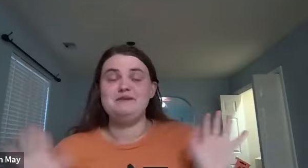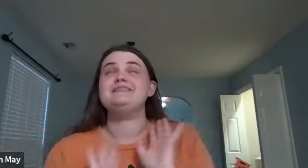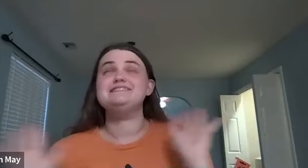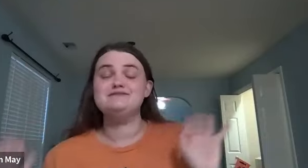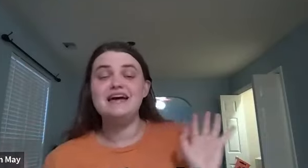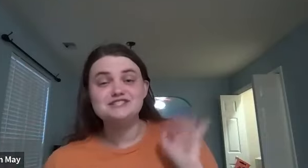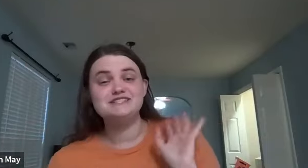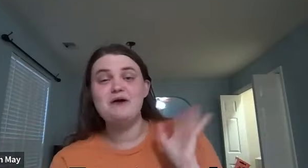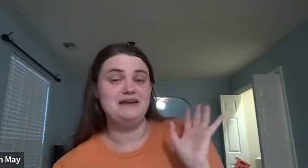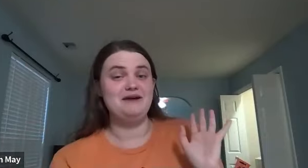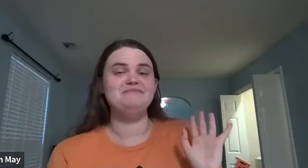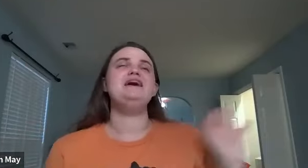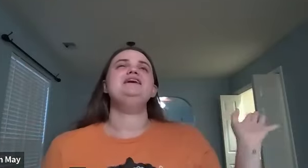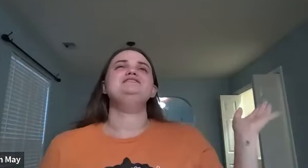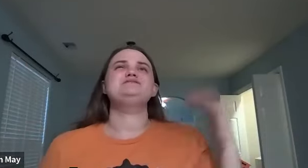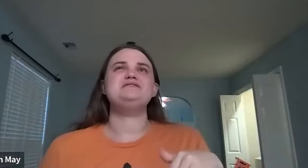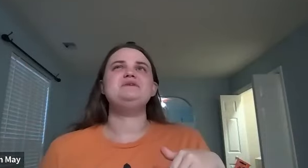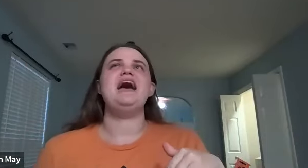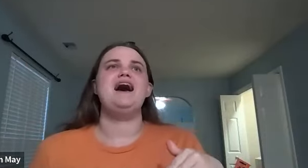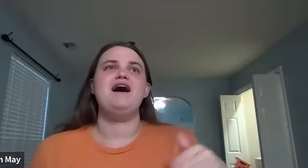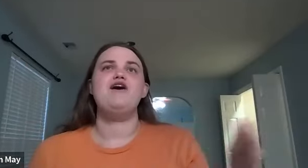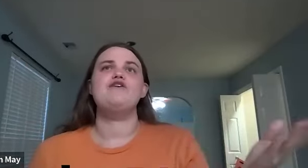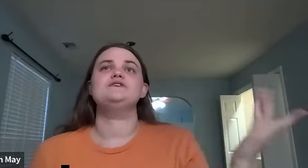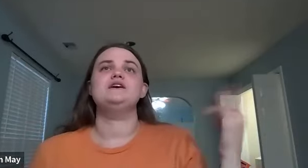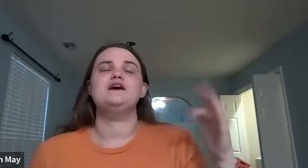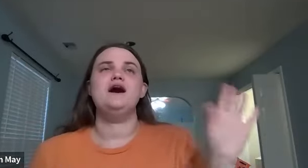but that's just how I am. So then we have,